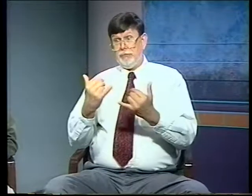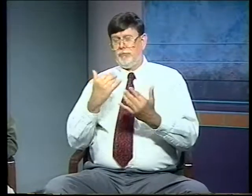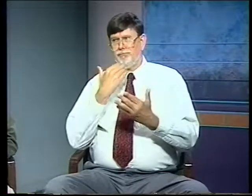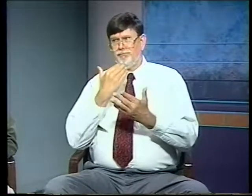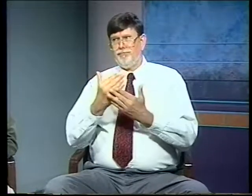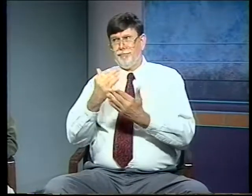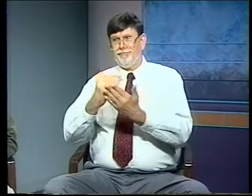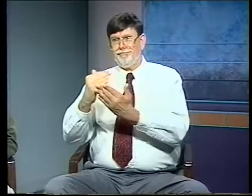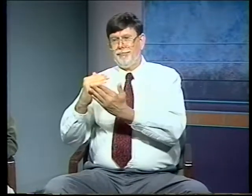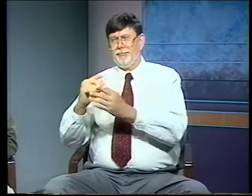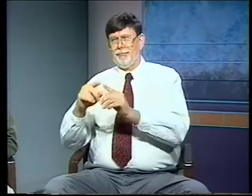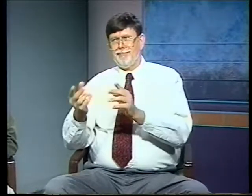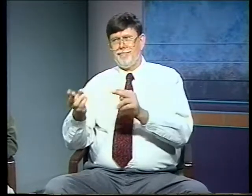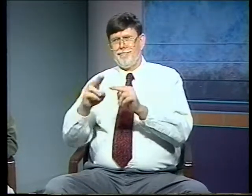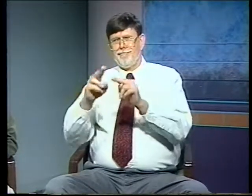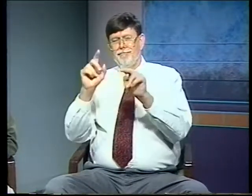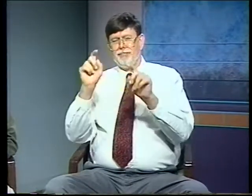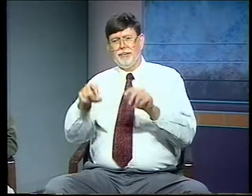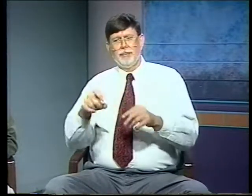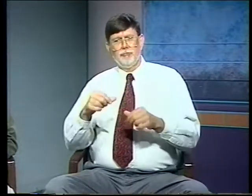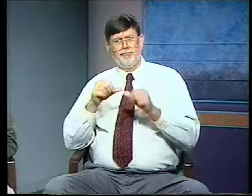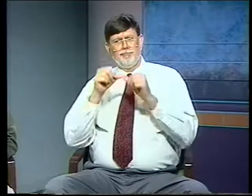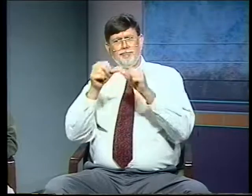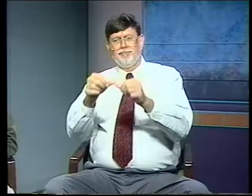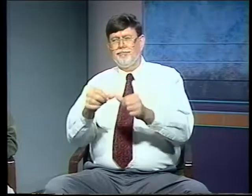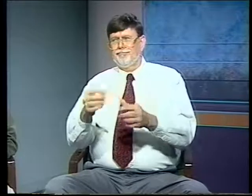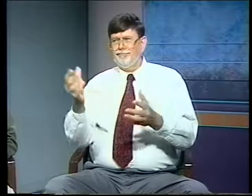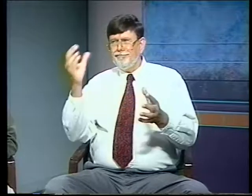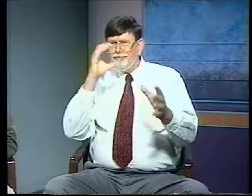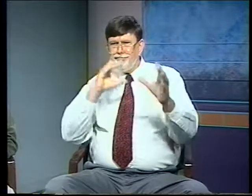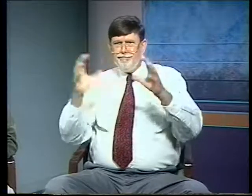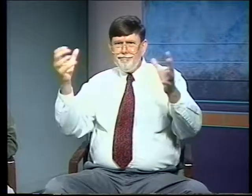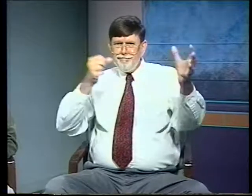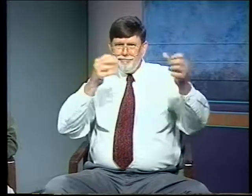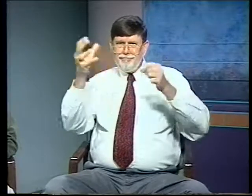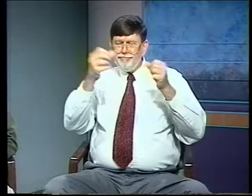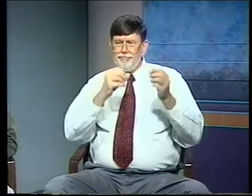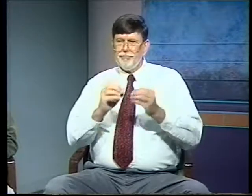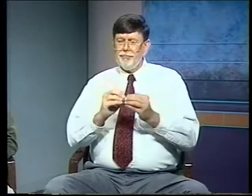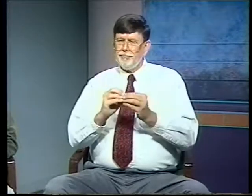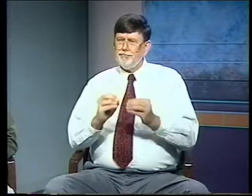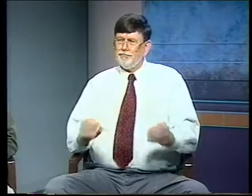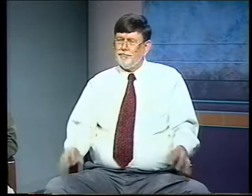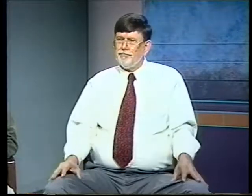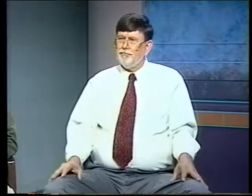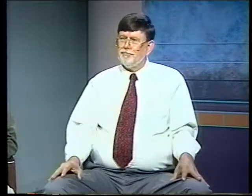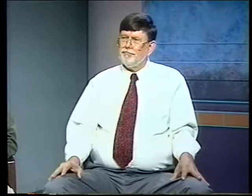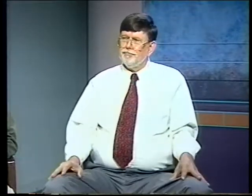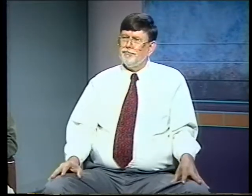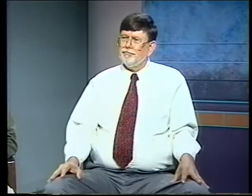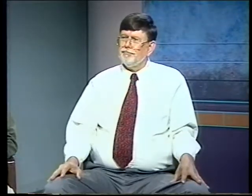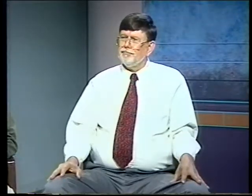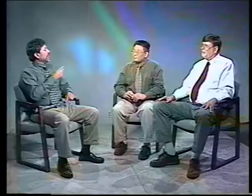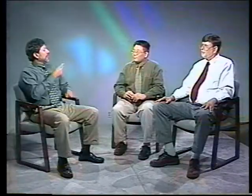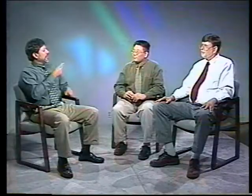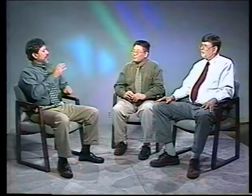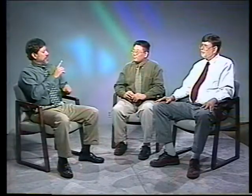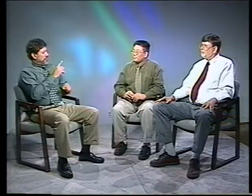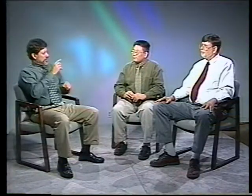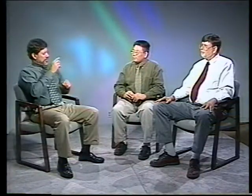and get those people out there. Right now we're doing well in some recruiting, but we really do need to do more searching and to